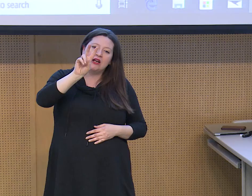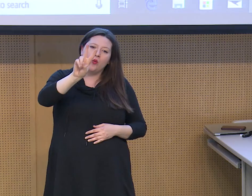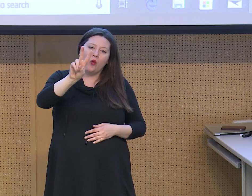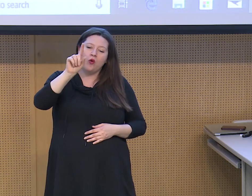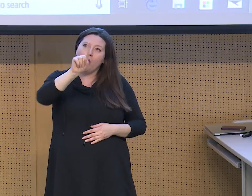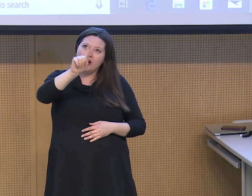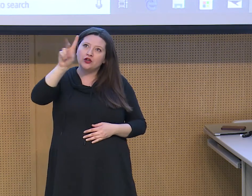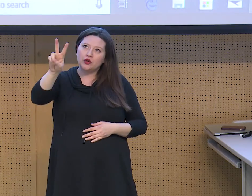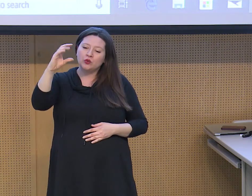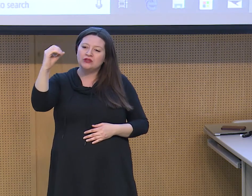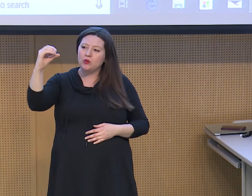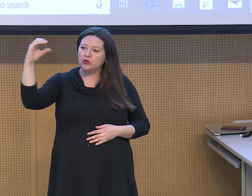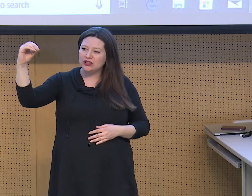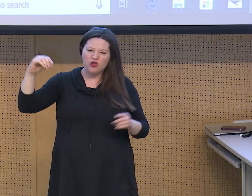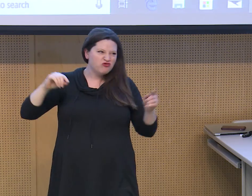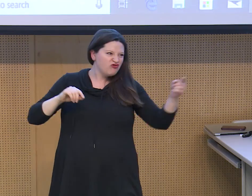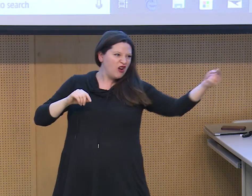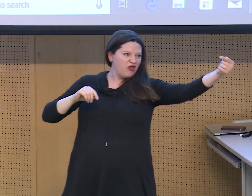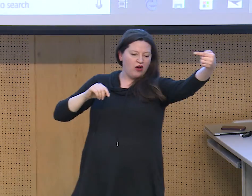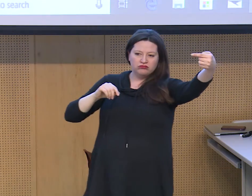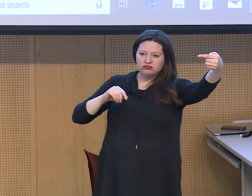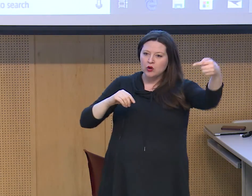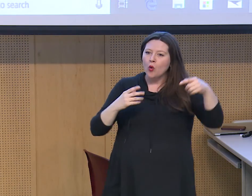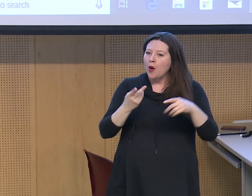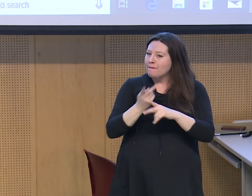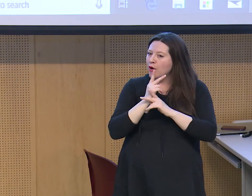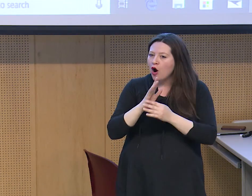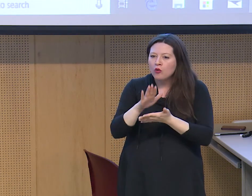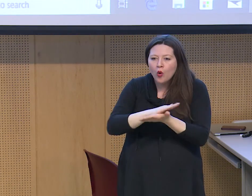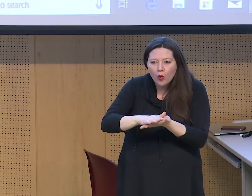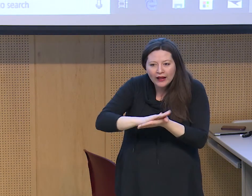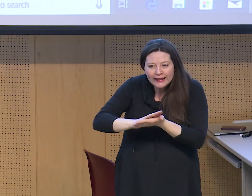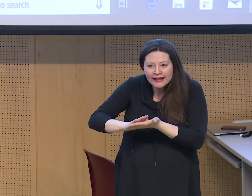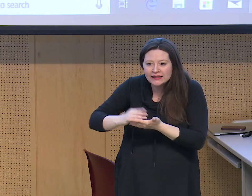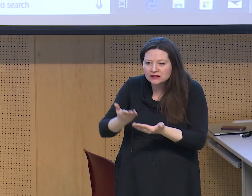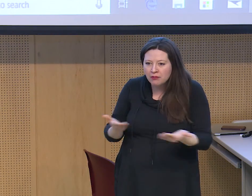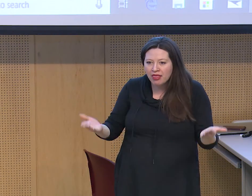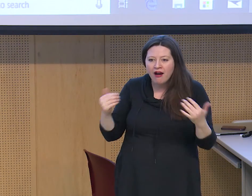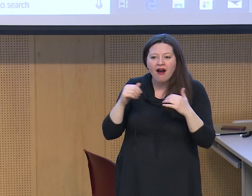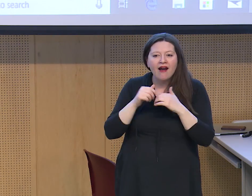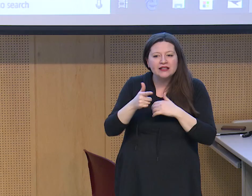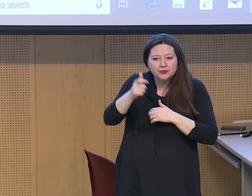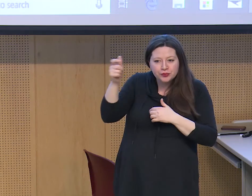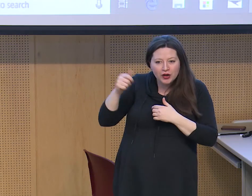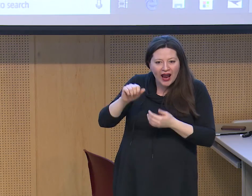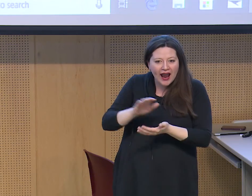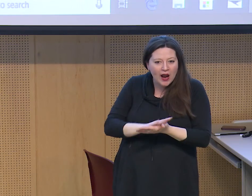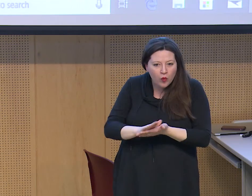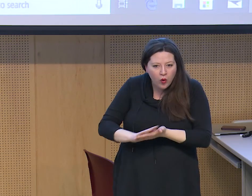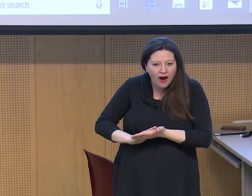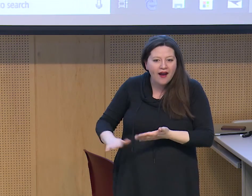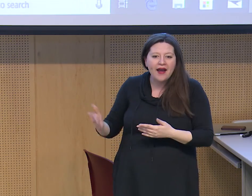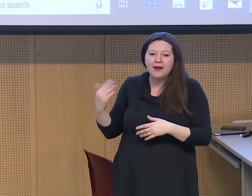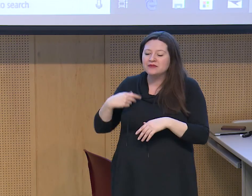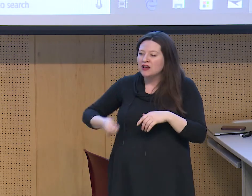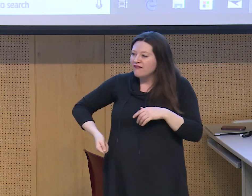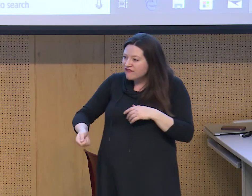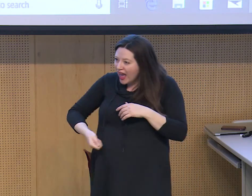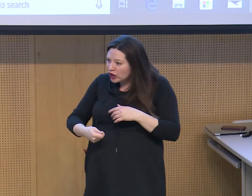It's 1200. It's right around the corner from here. You can borrow some cleaning supplies over there. A vacuum